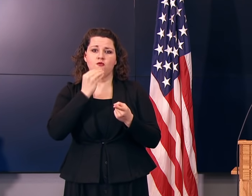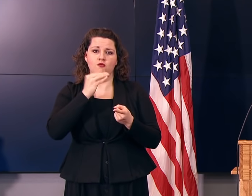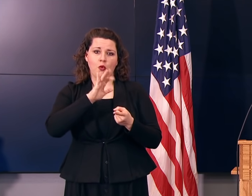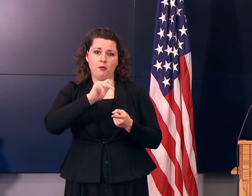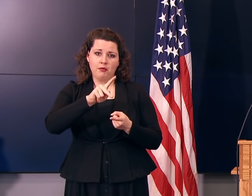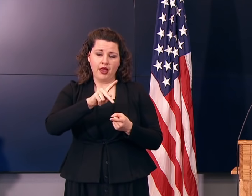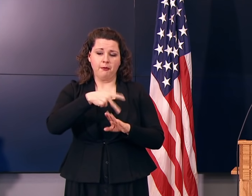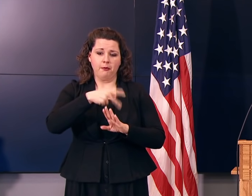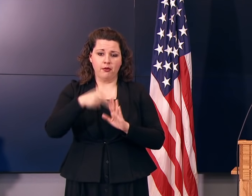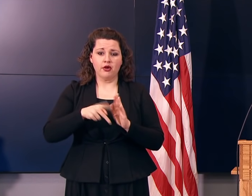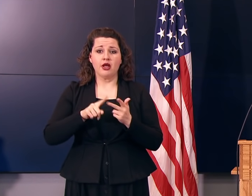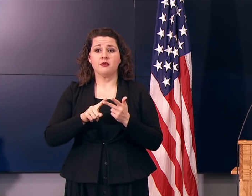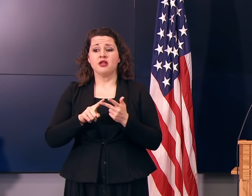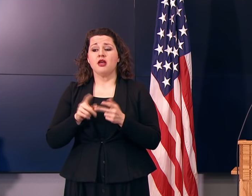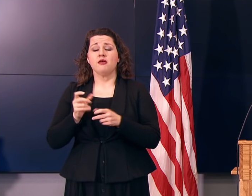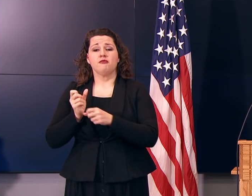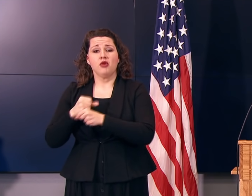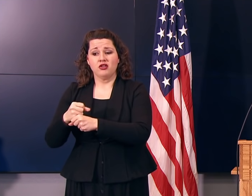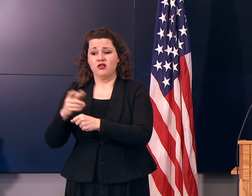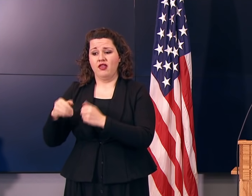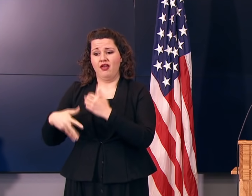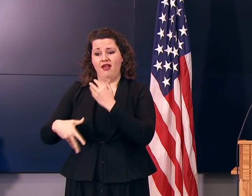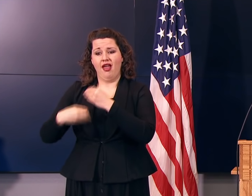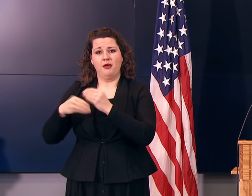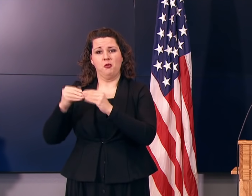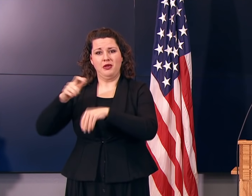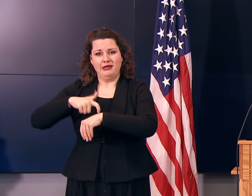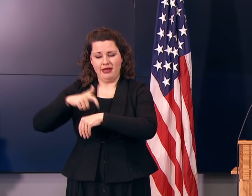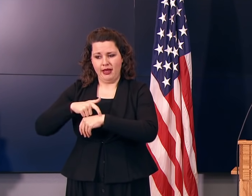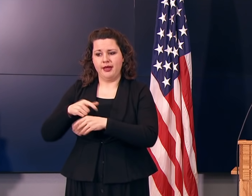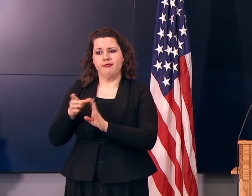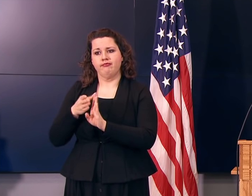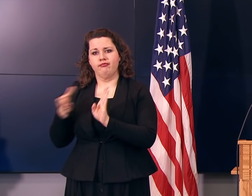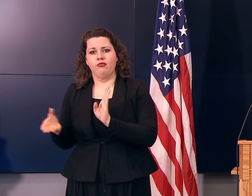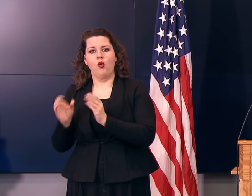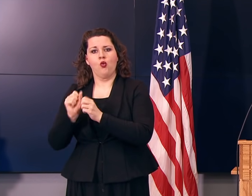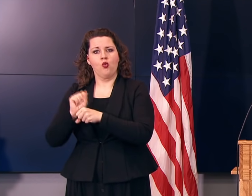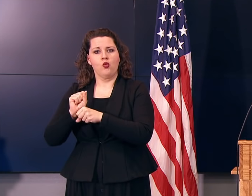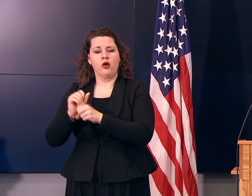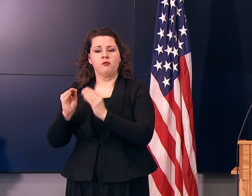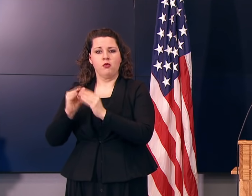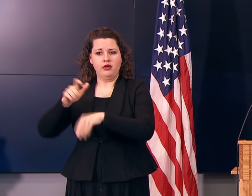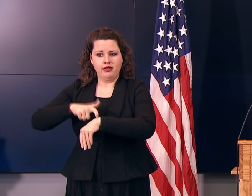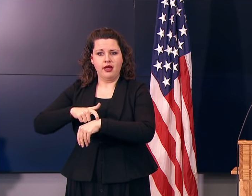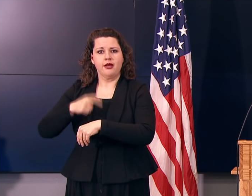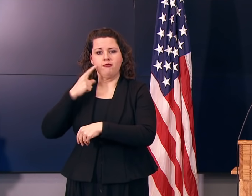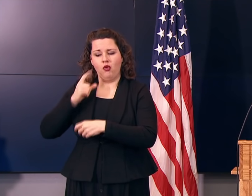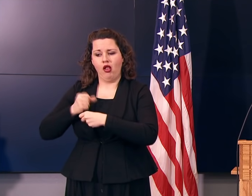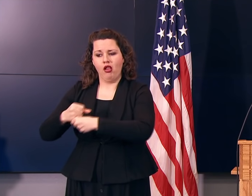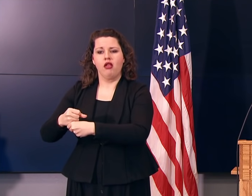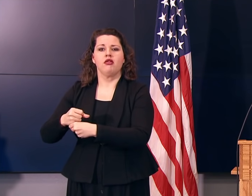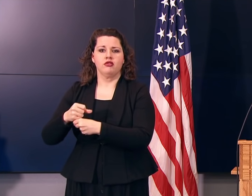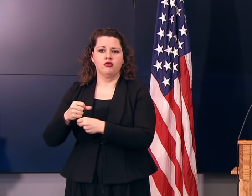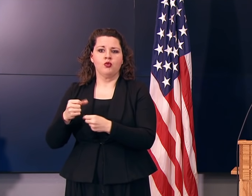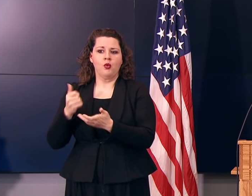extended their hours of operation to process and package the pork donations to help meet the growing demand of food resources. And you can